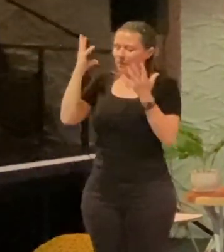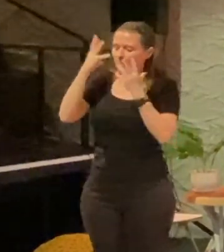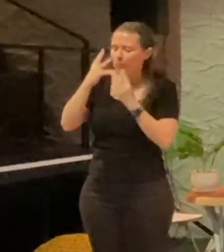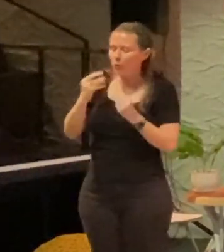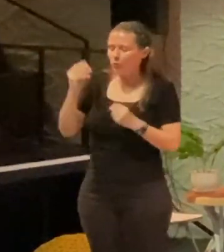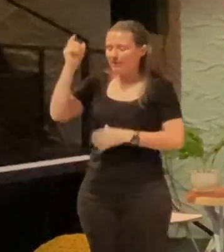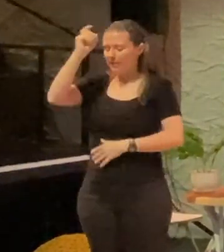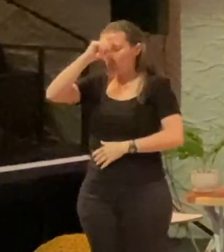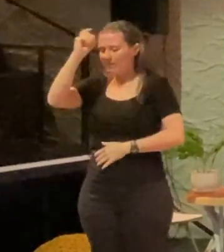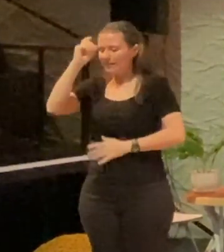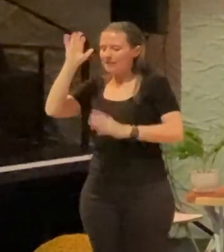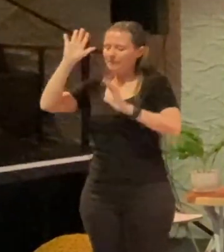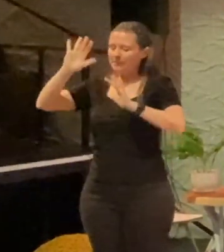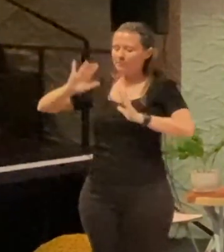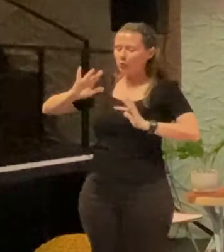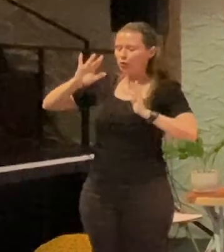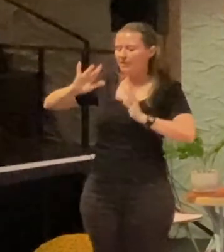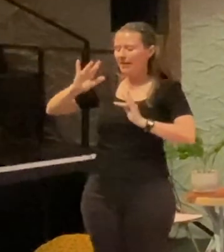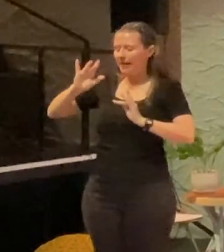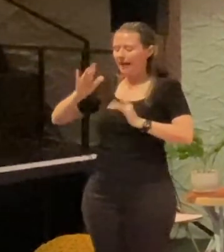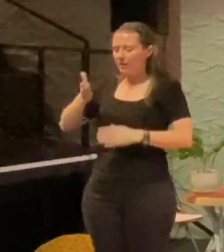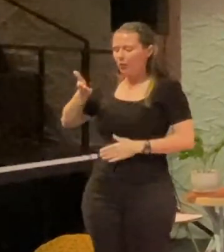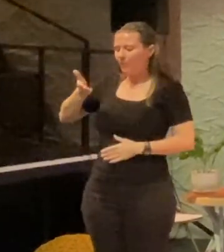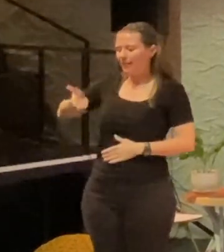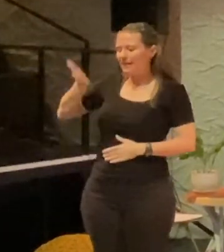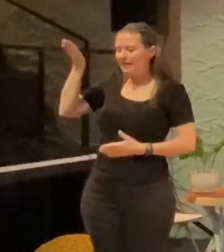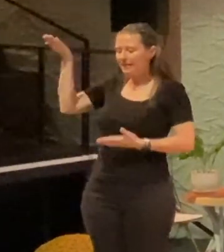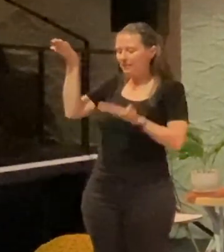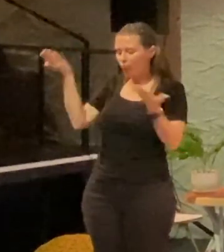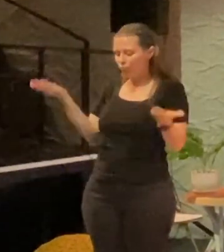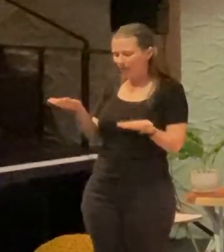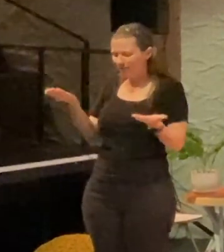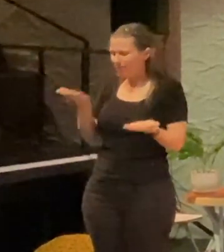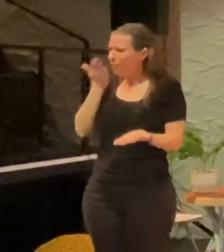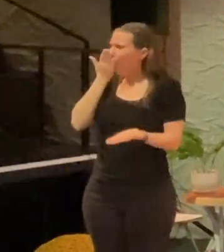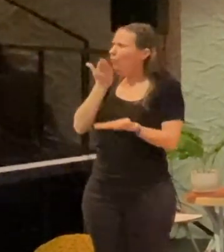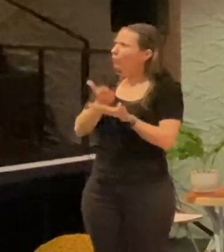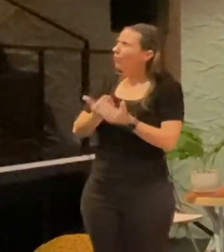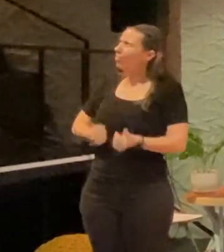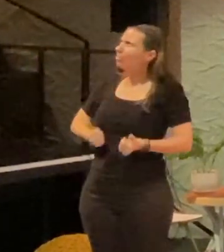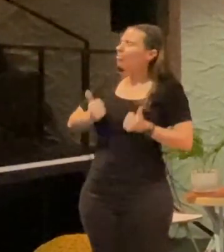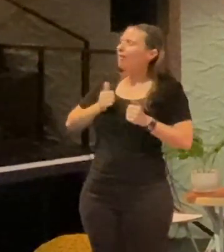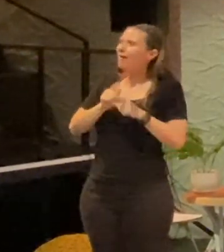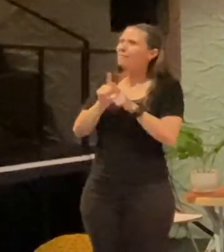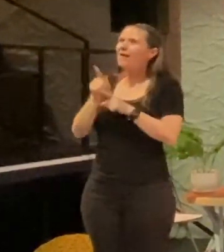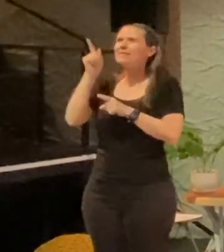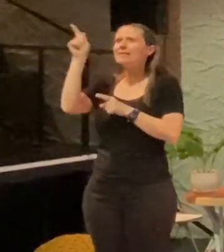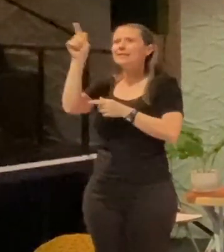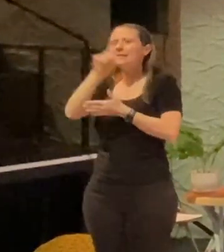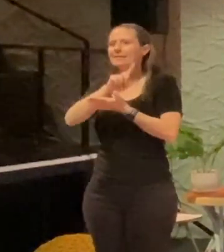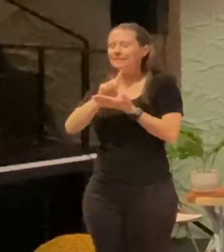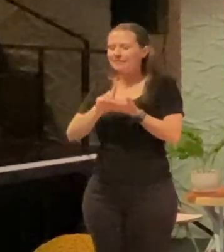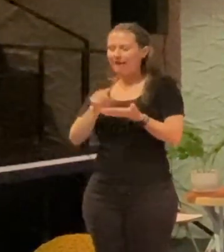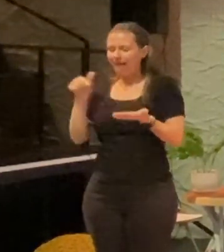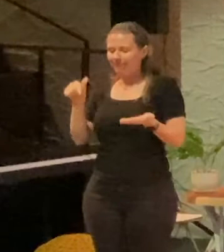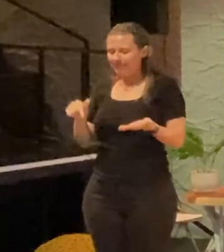and to stand in that presence, to find the good life as He designed it, is